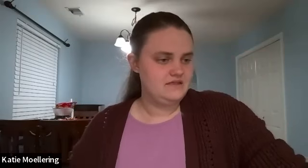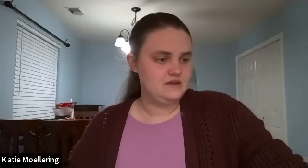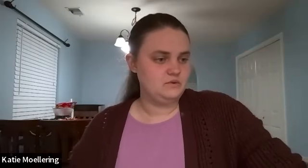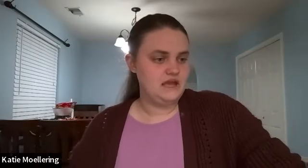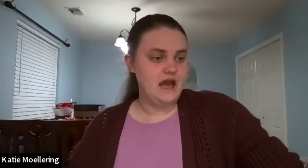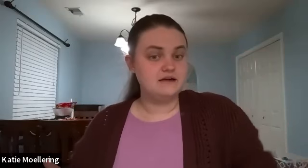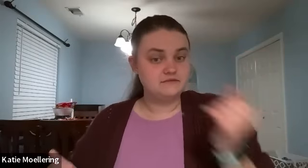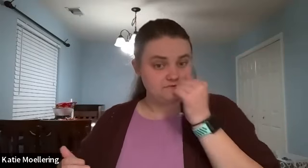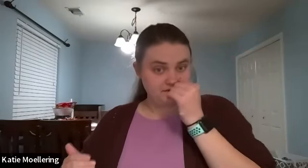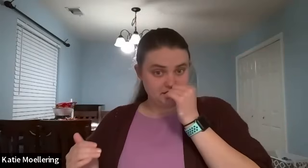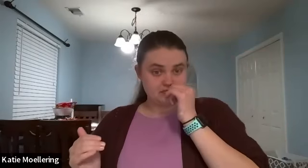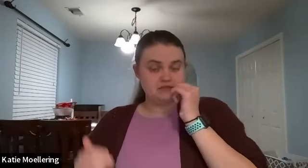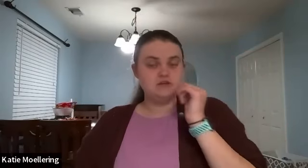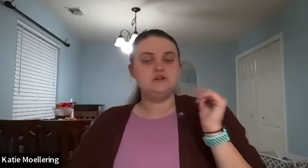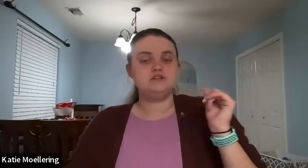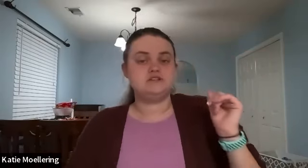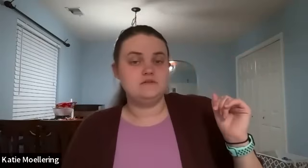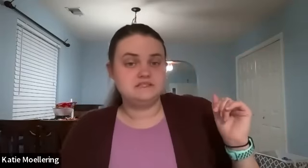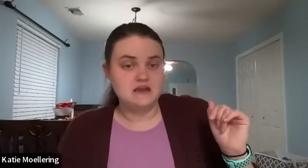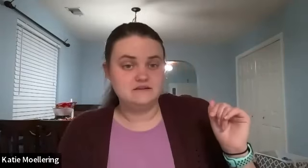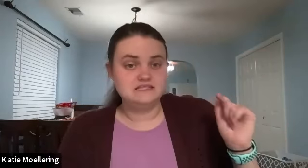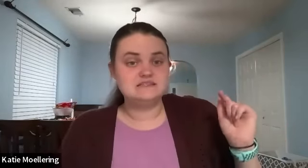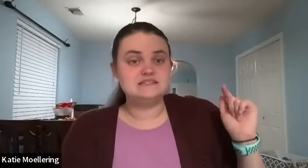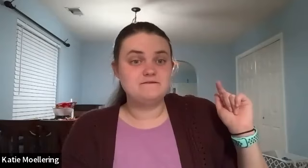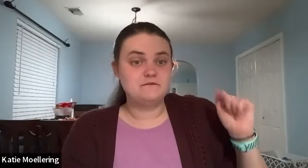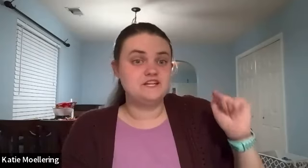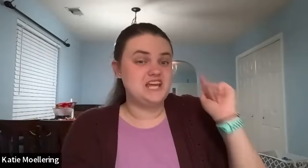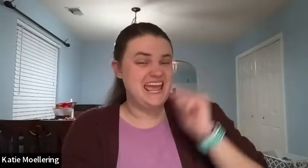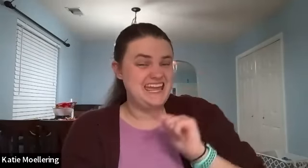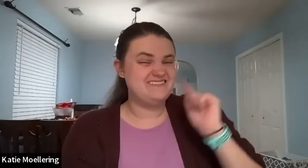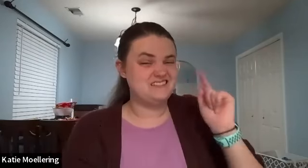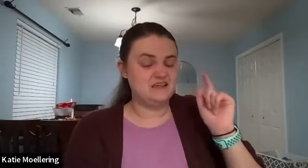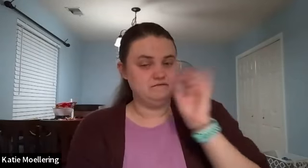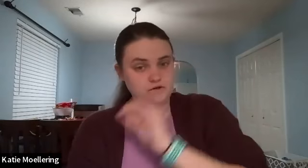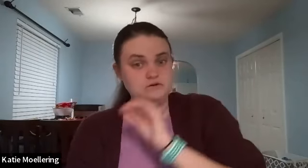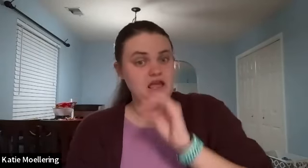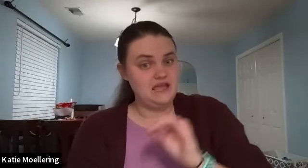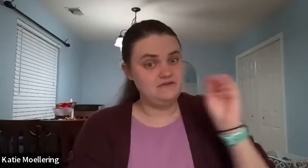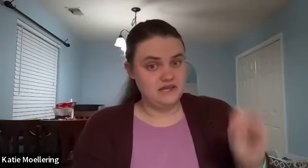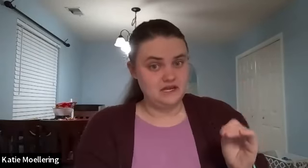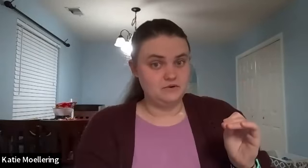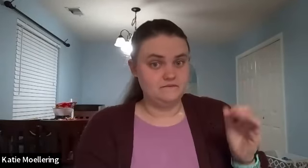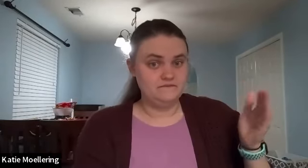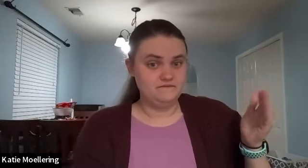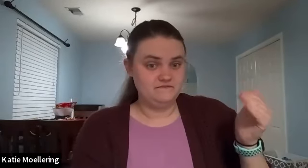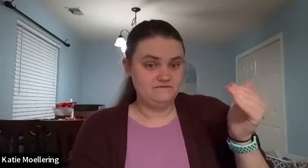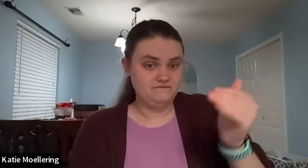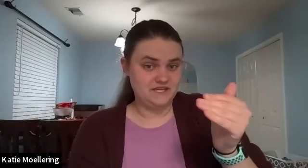Then we have fish. So this is the sign for fish and this like food and the animal.